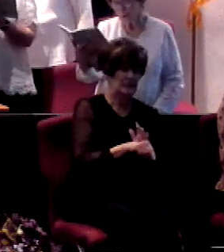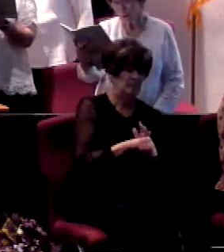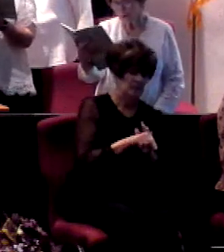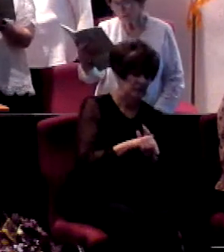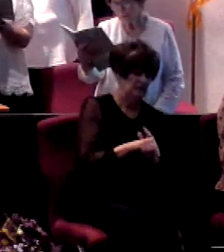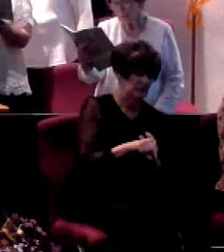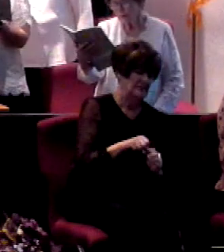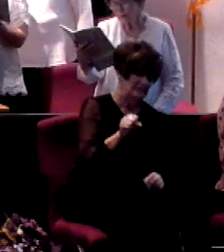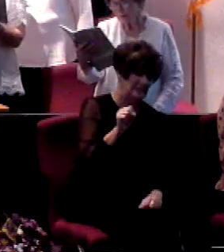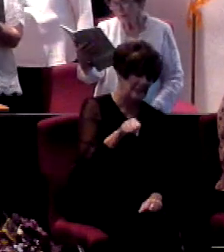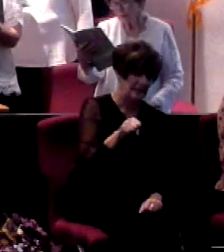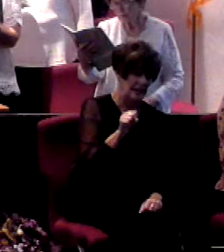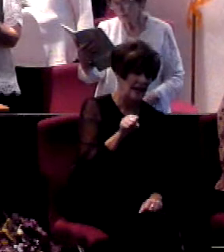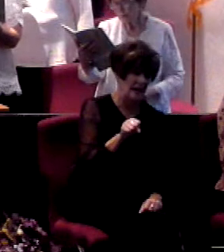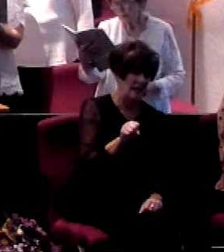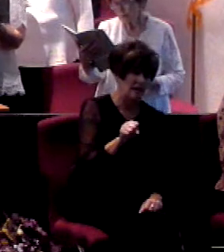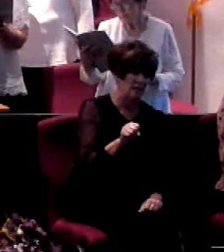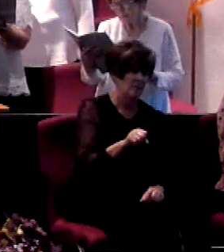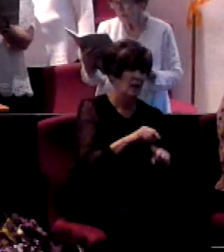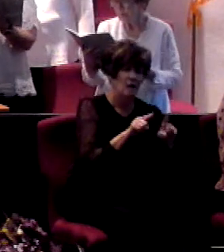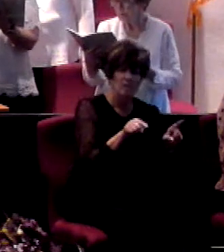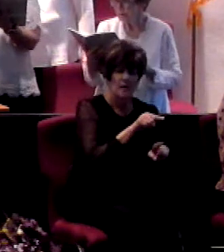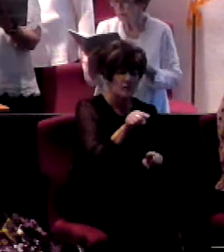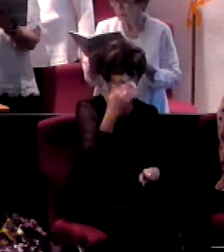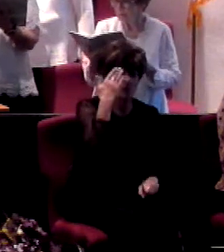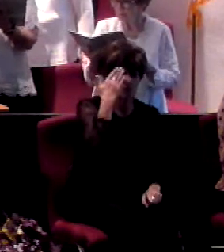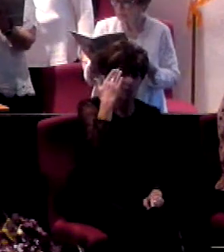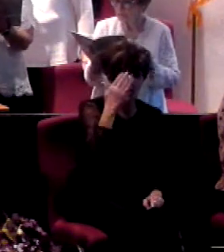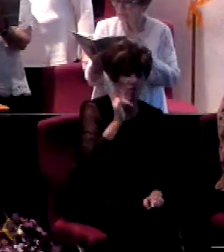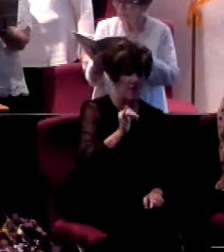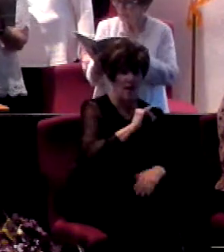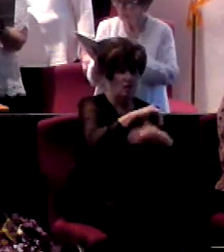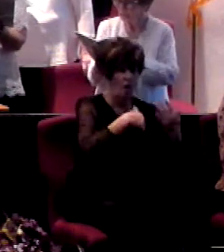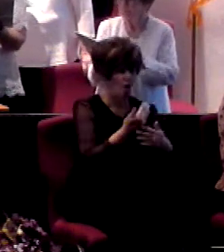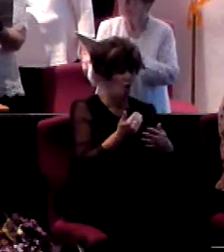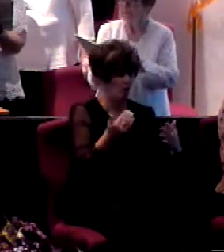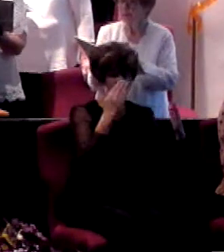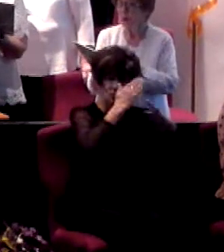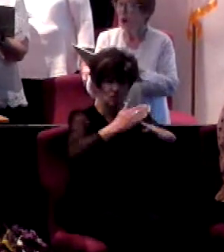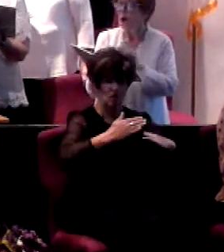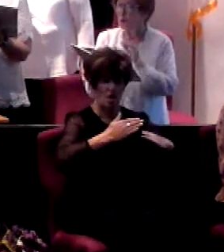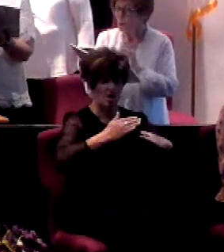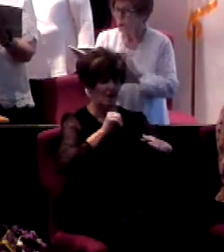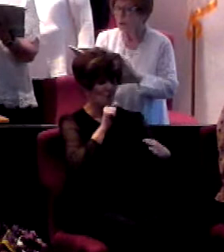But do you know that all the dark won't stop the light from getting through?